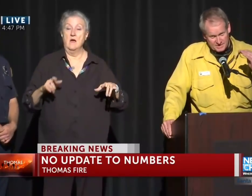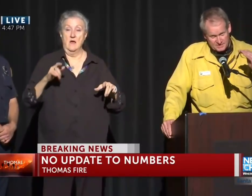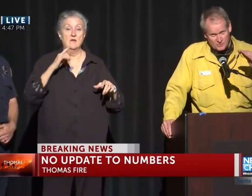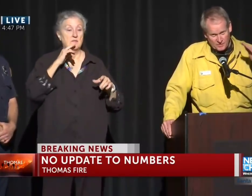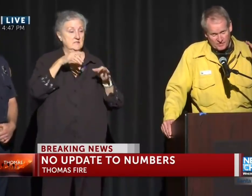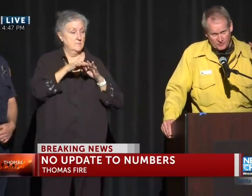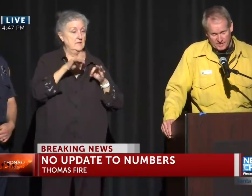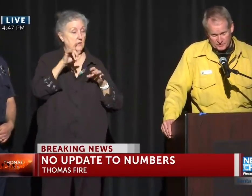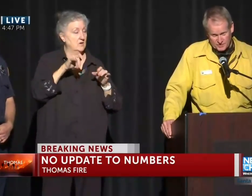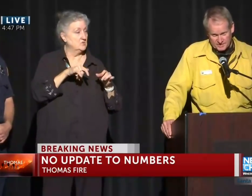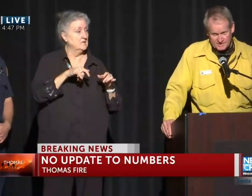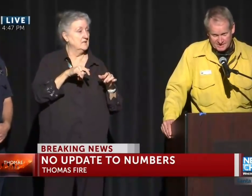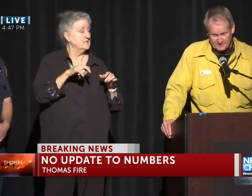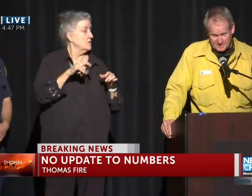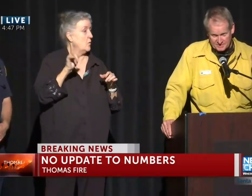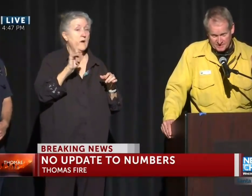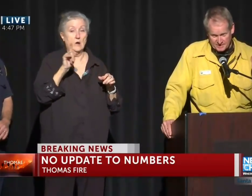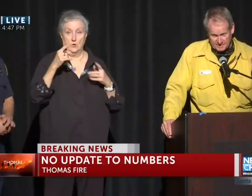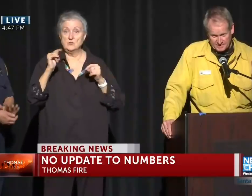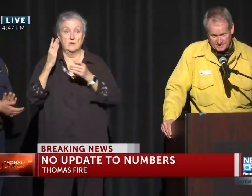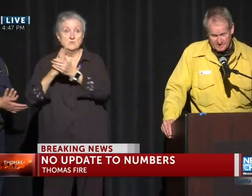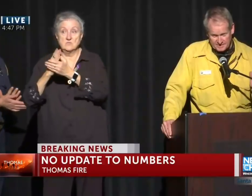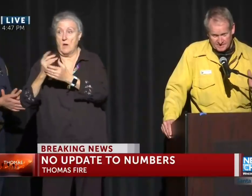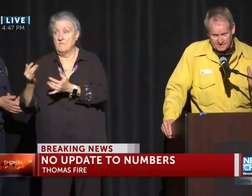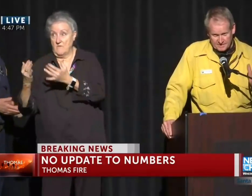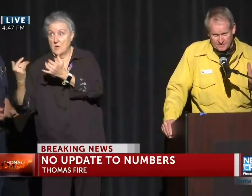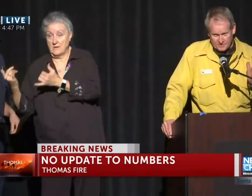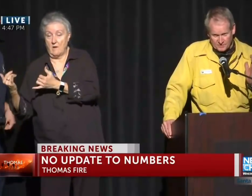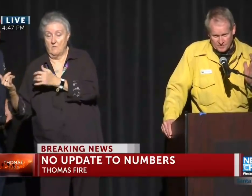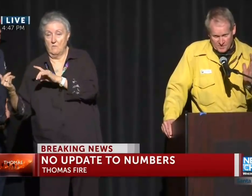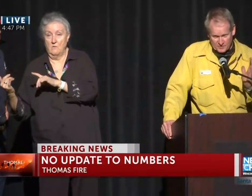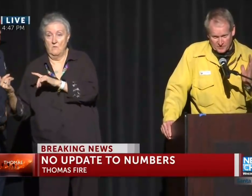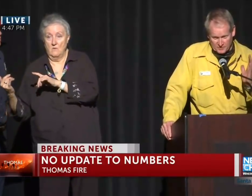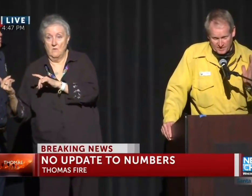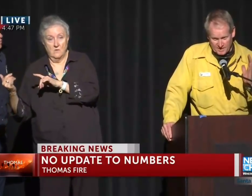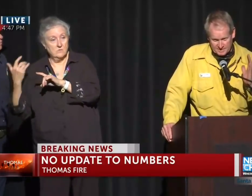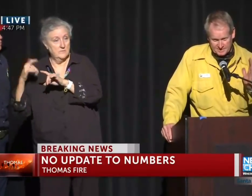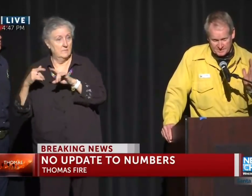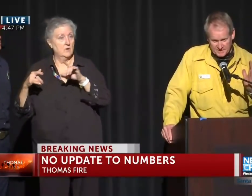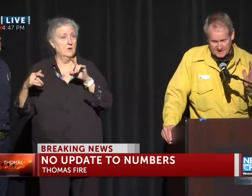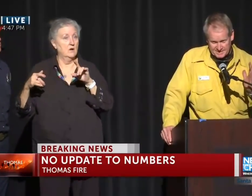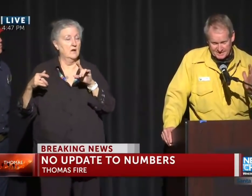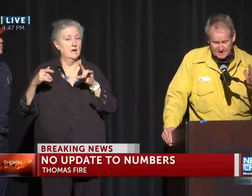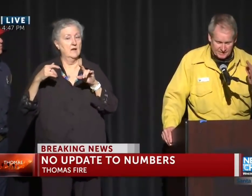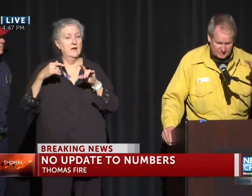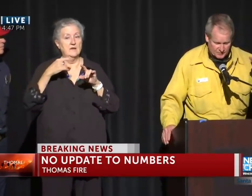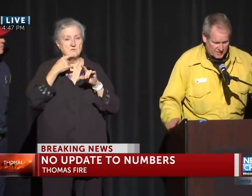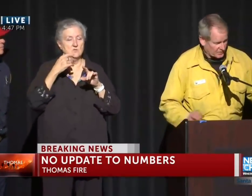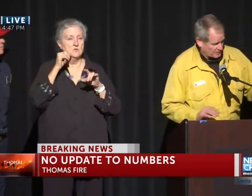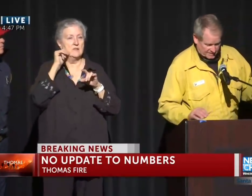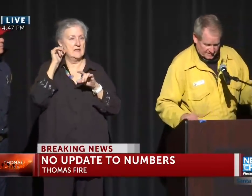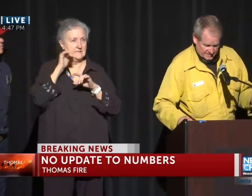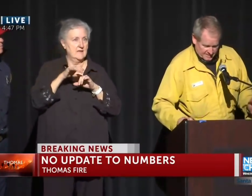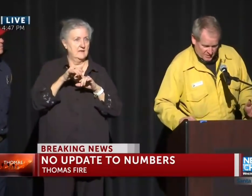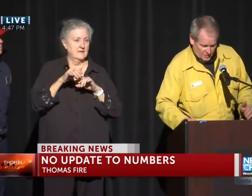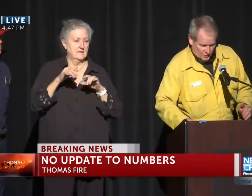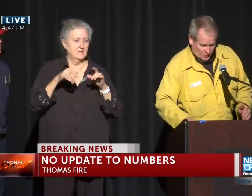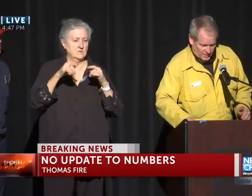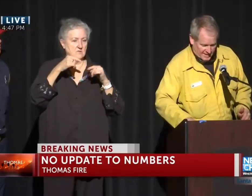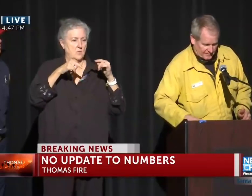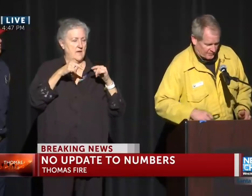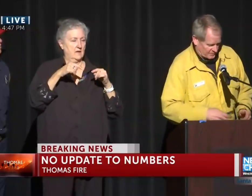The question is, where are we trying to stop this fire? Remember, I talked about last night, and I'll go back